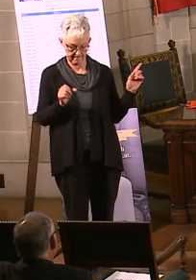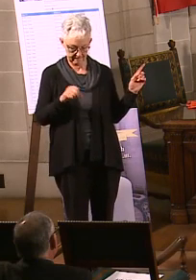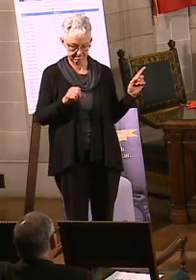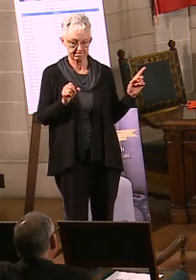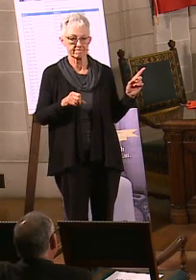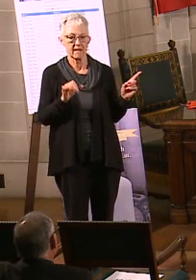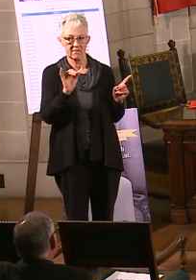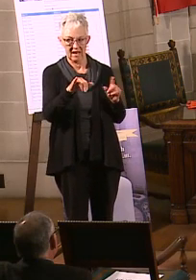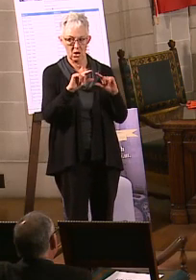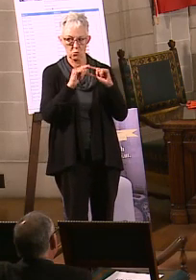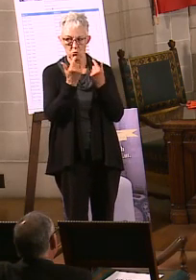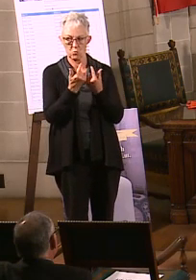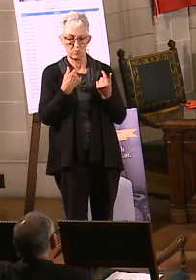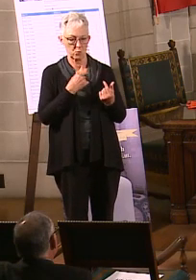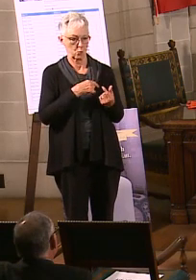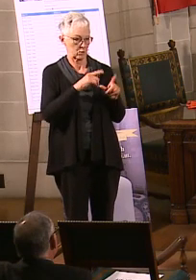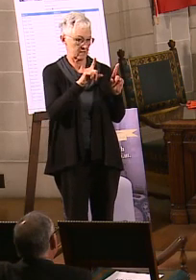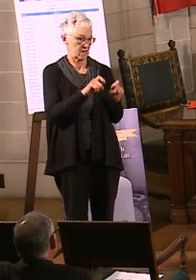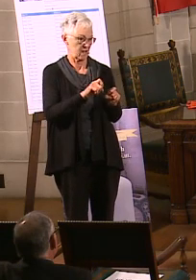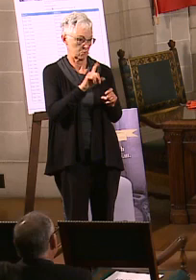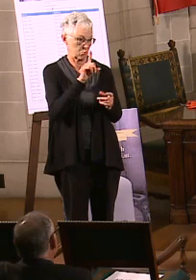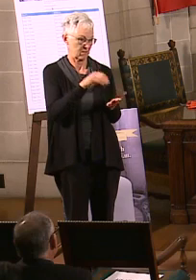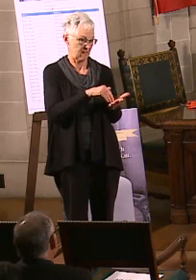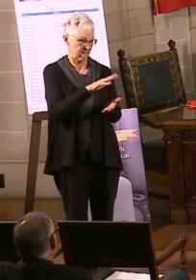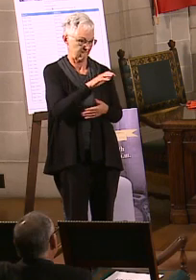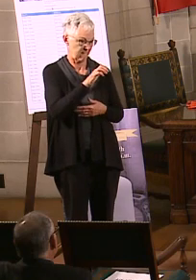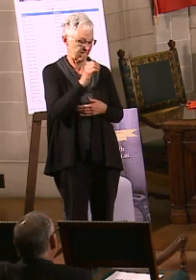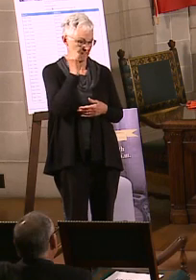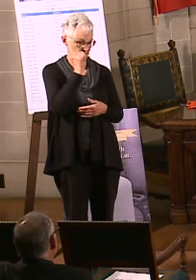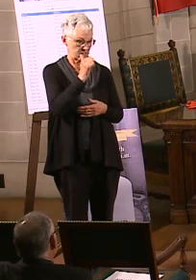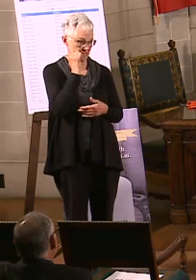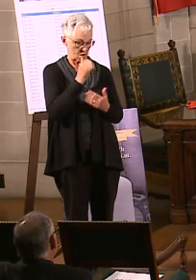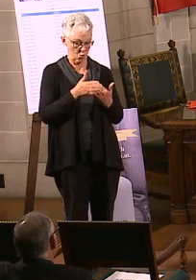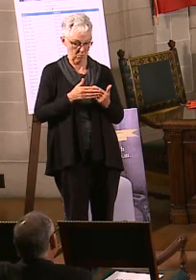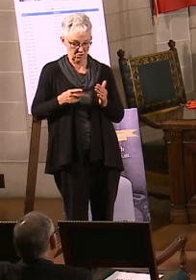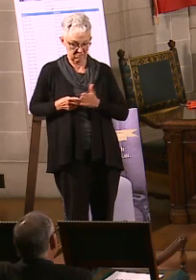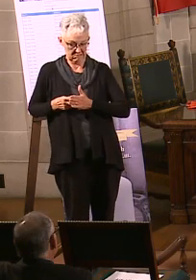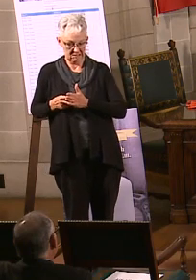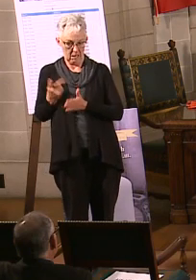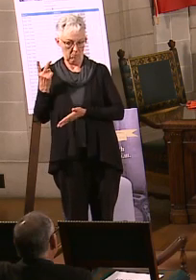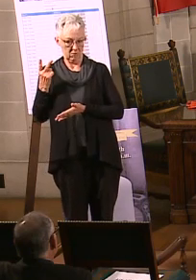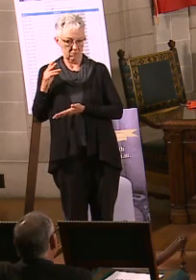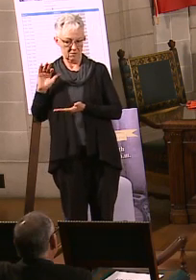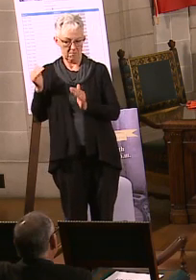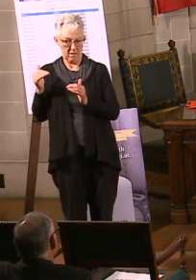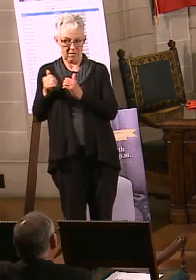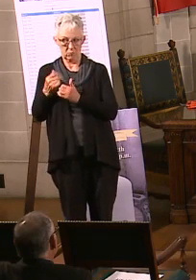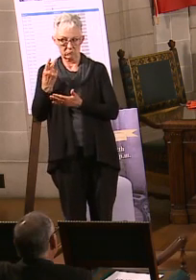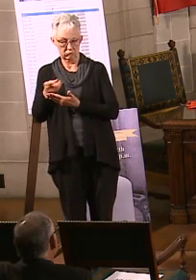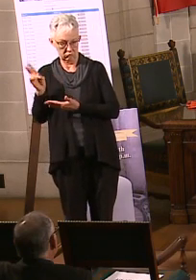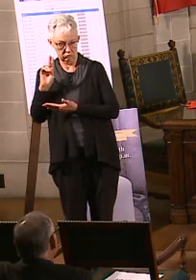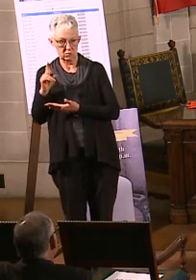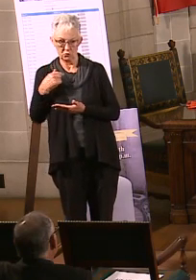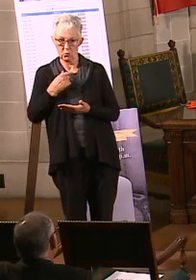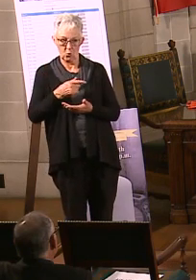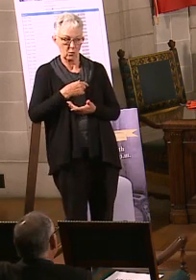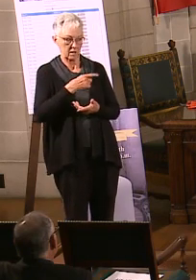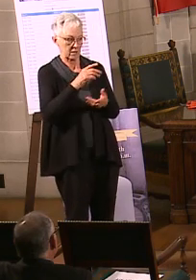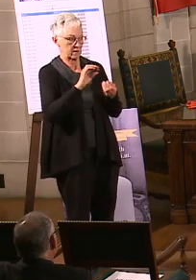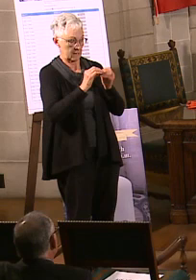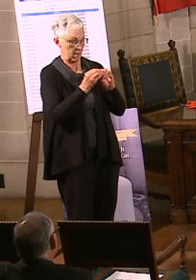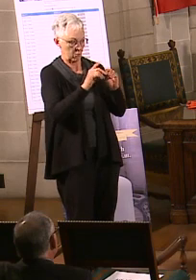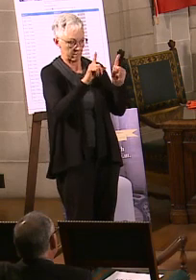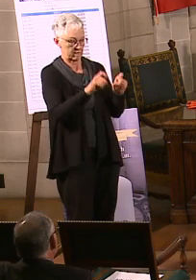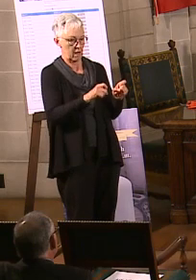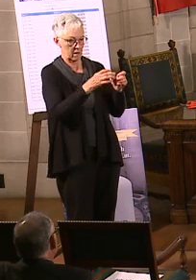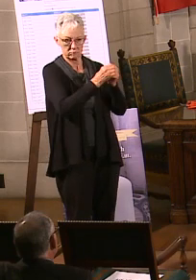in that group, we've been testing about 1,500 tests a day, which is up almost double from where it was just a few weeks ago. So we've greatly expanded that testing as